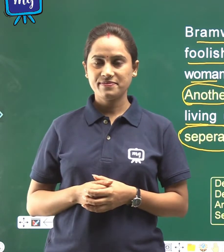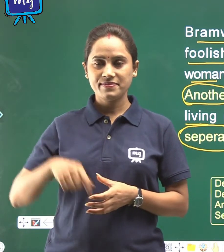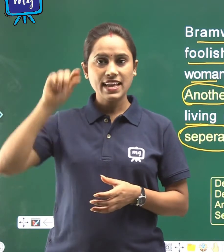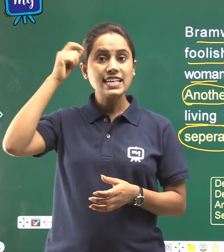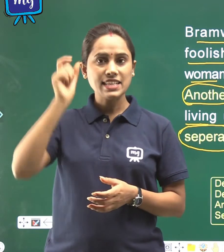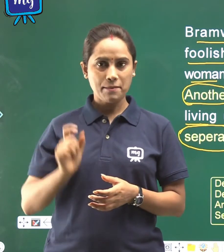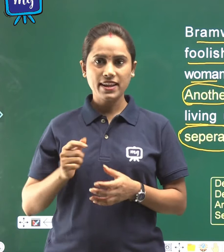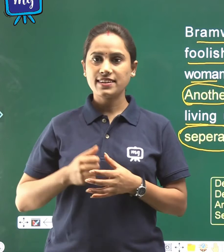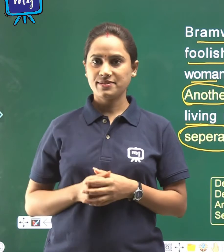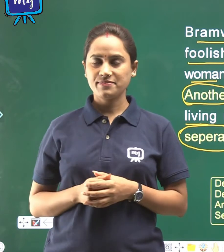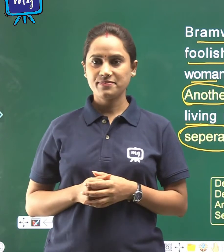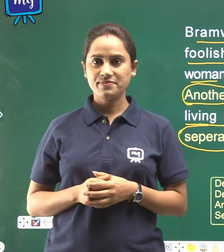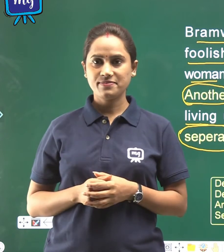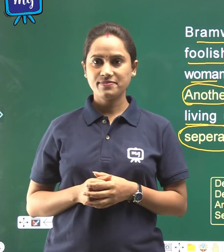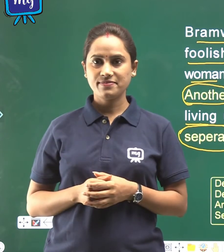separate,